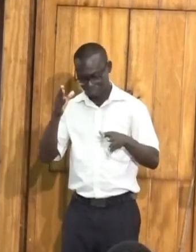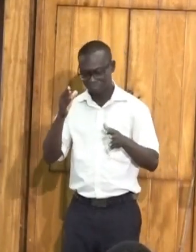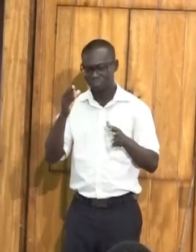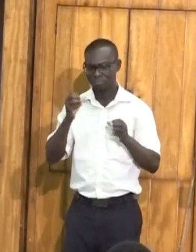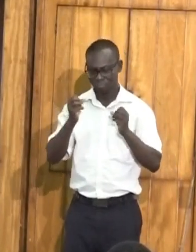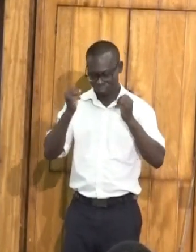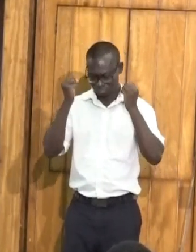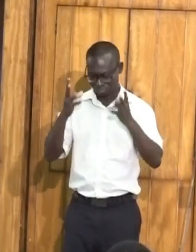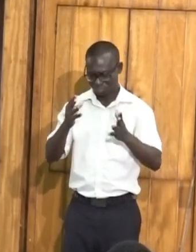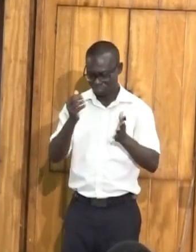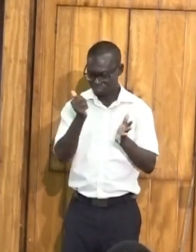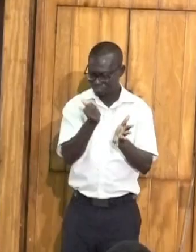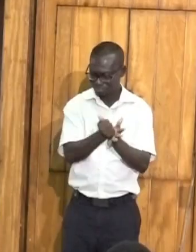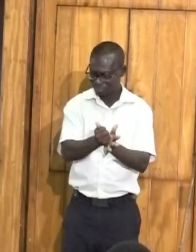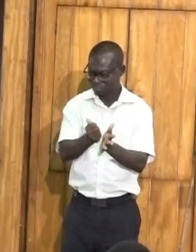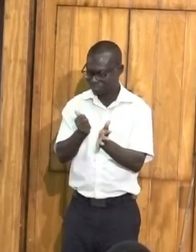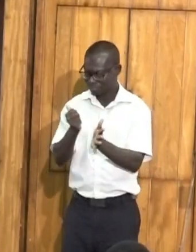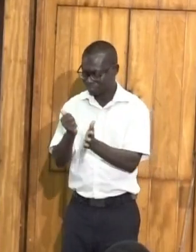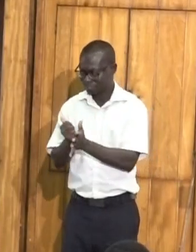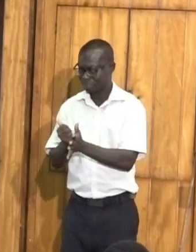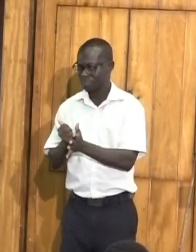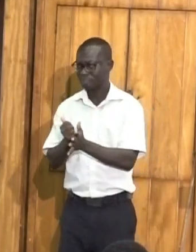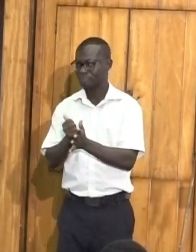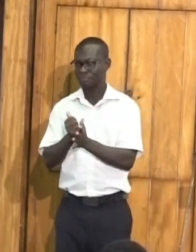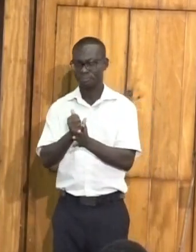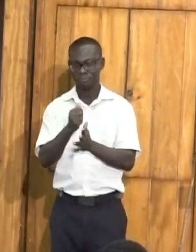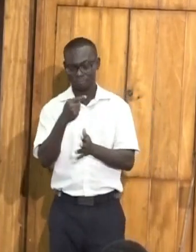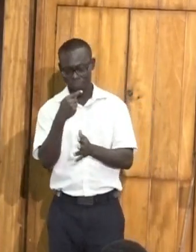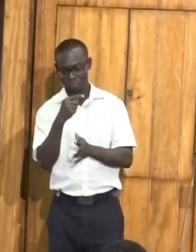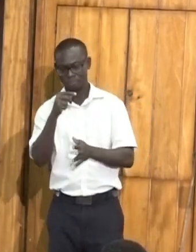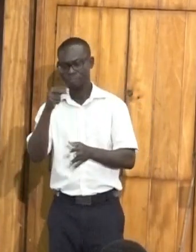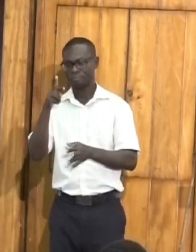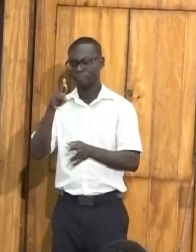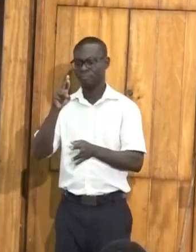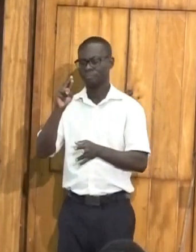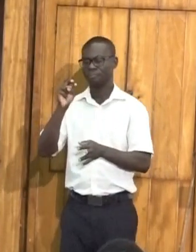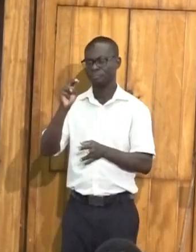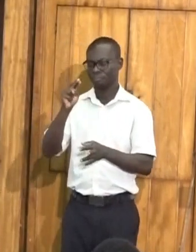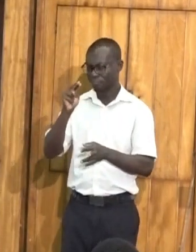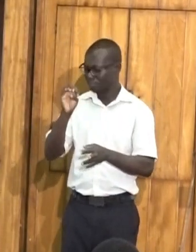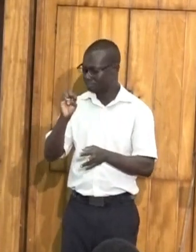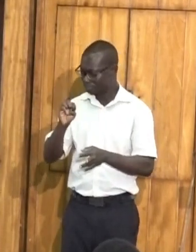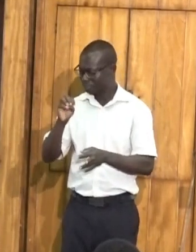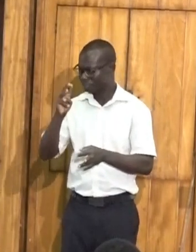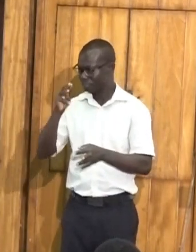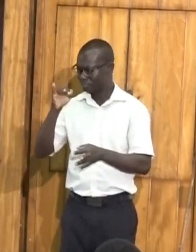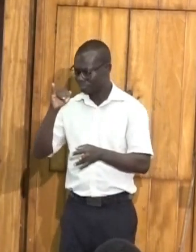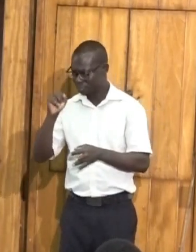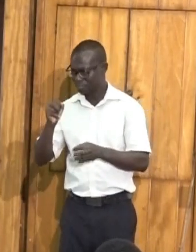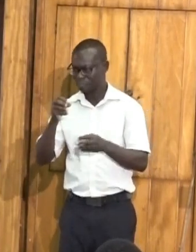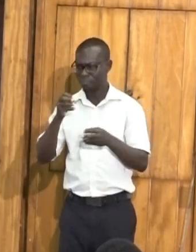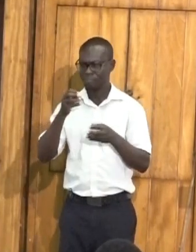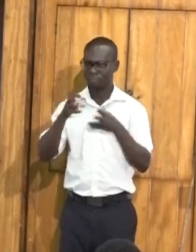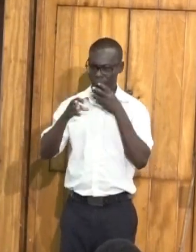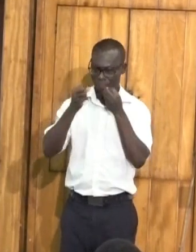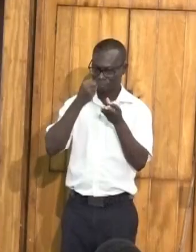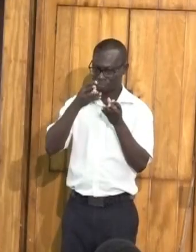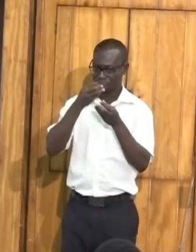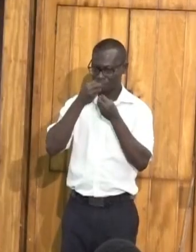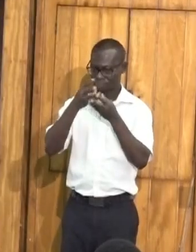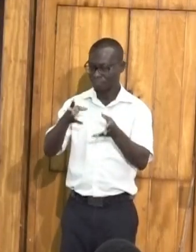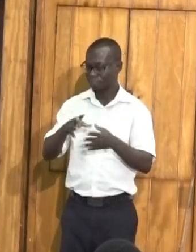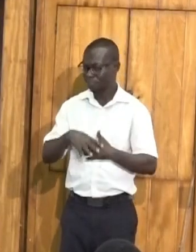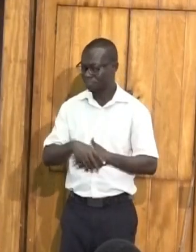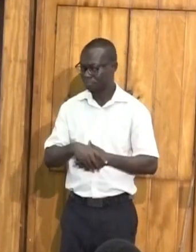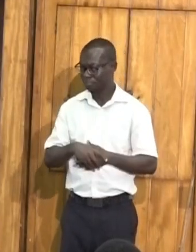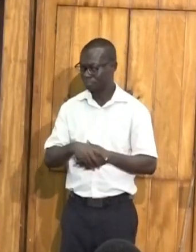which we needed to address, and I'm happy that Jason spoke about the toolkit that is now being developed and actually being launched here. We also